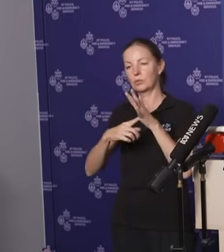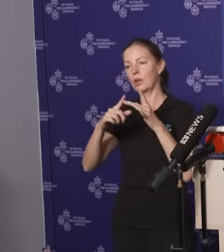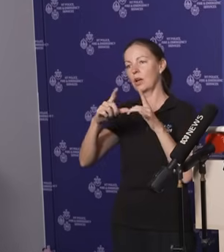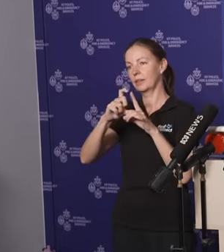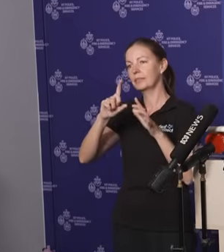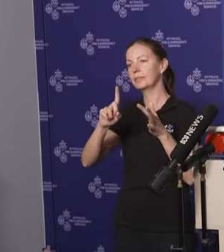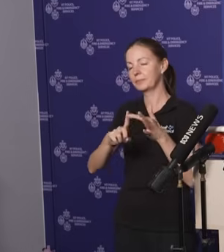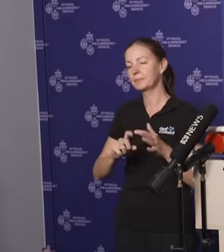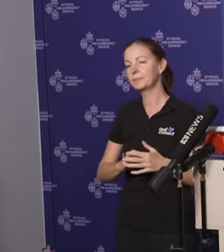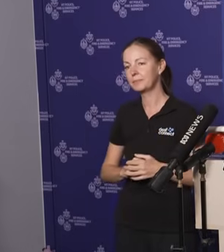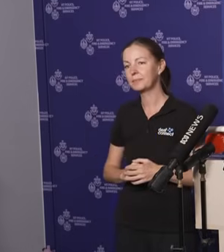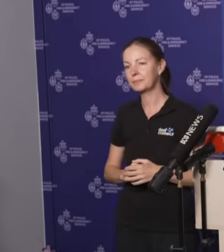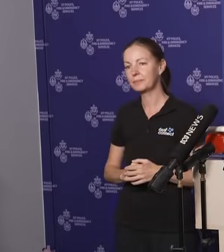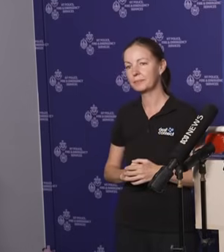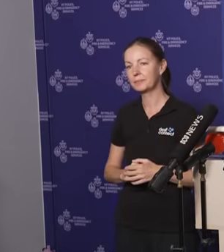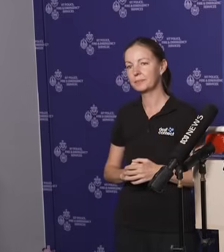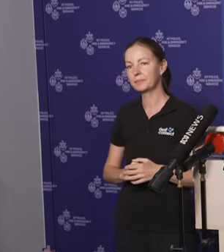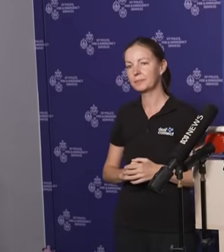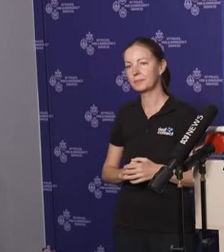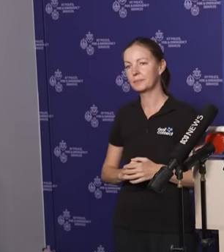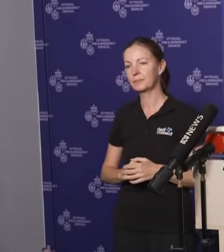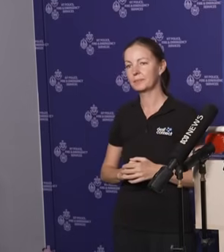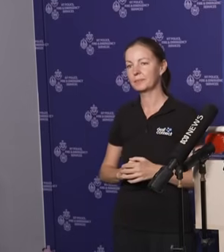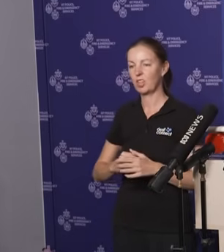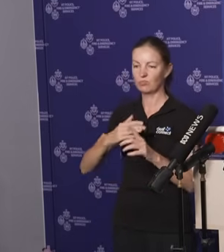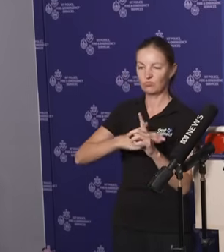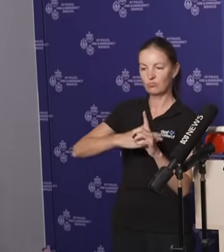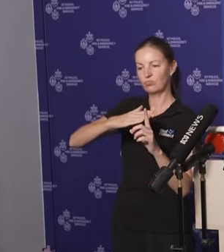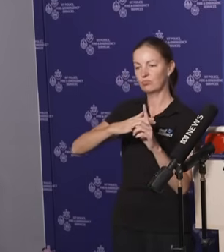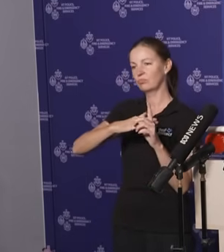it can make the tide higher than usual.